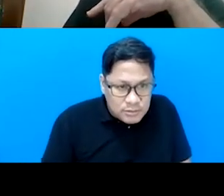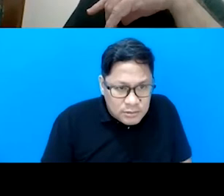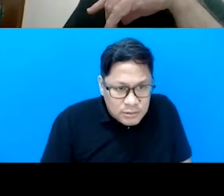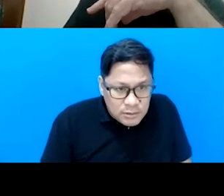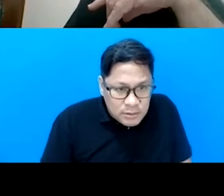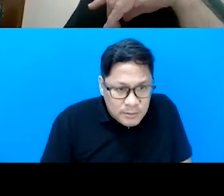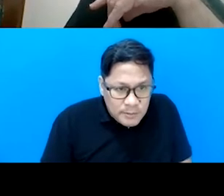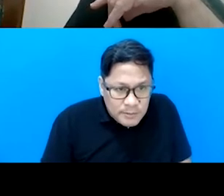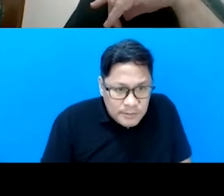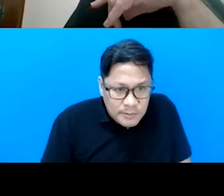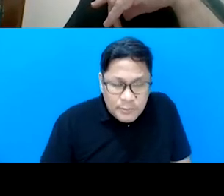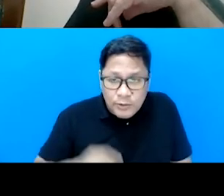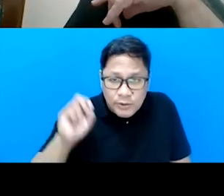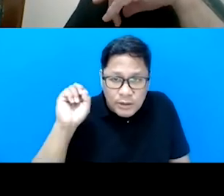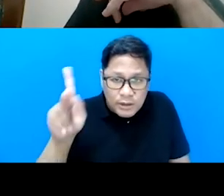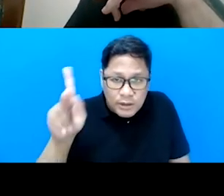Okay.